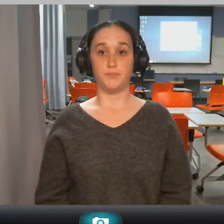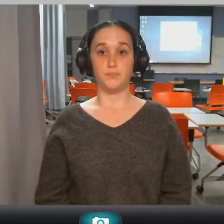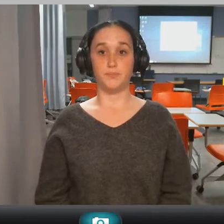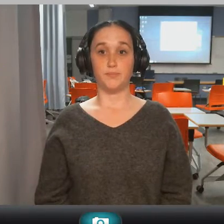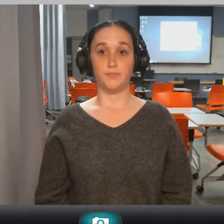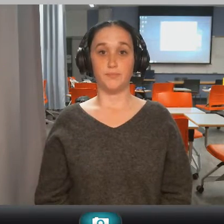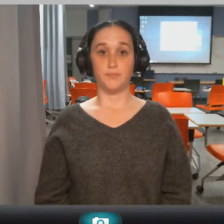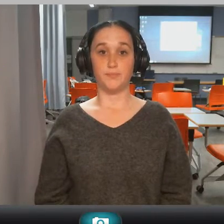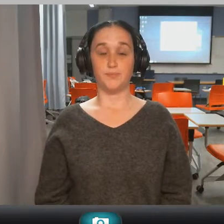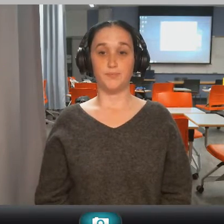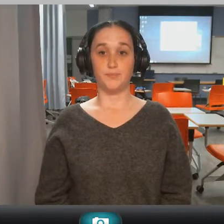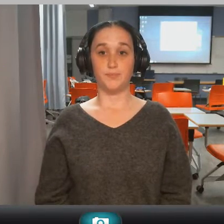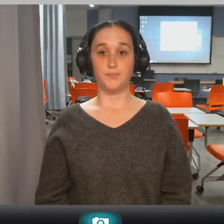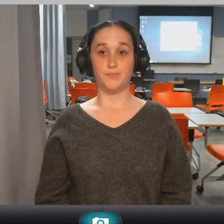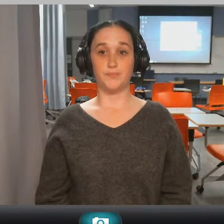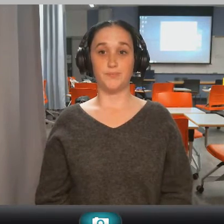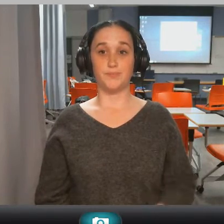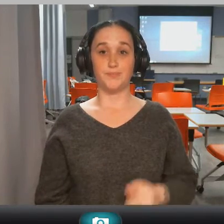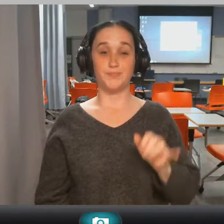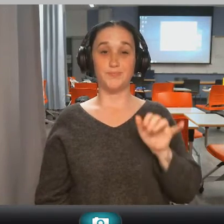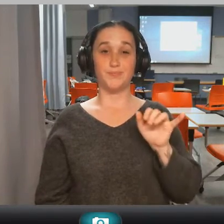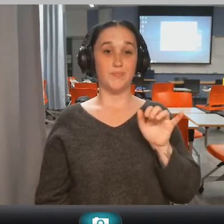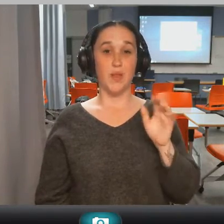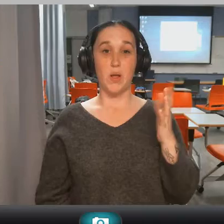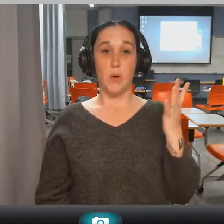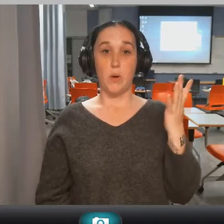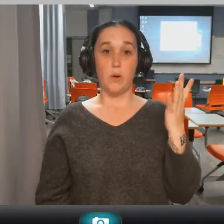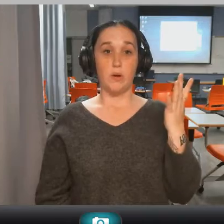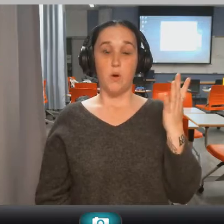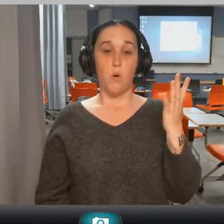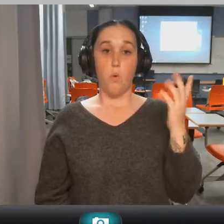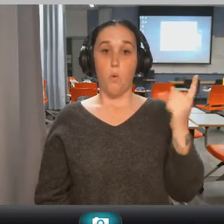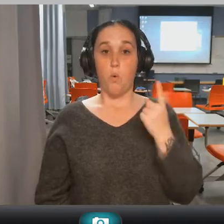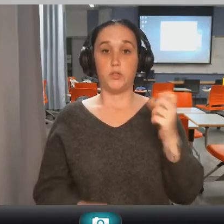mainly the job of the brow bone, is to